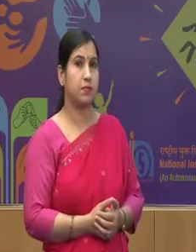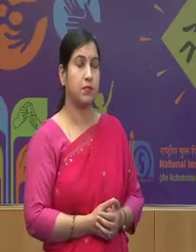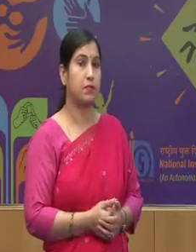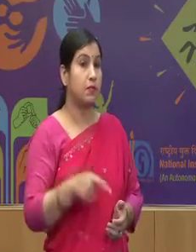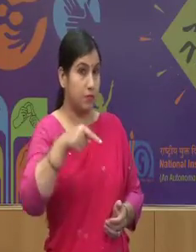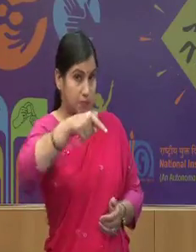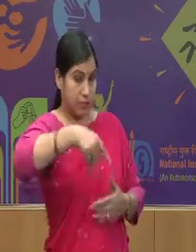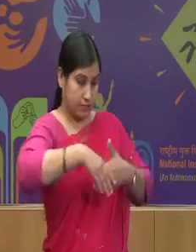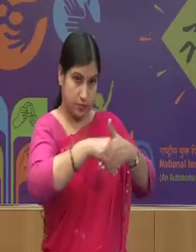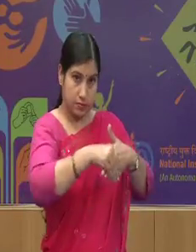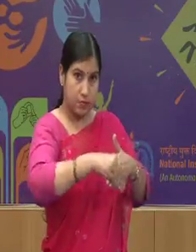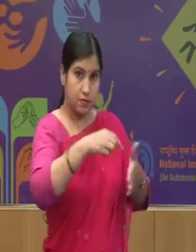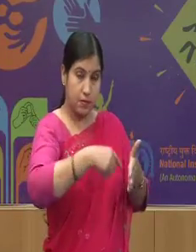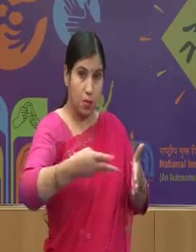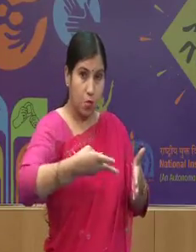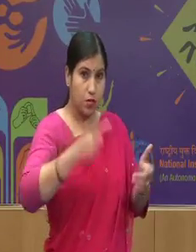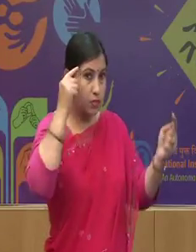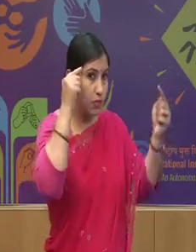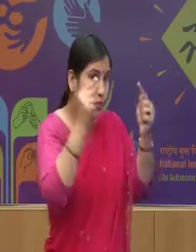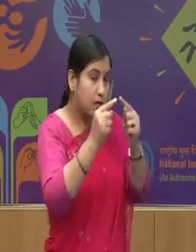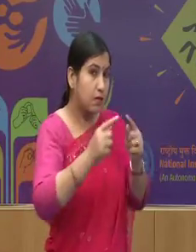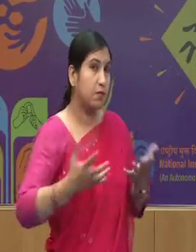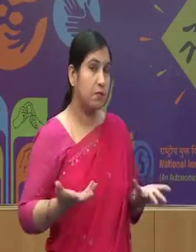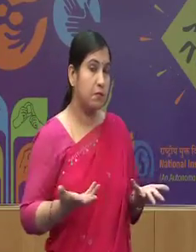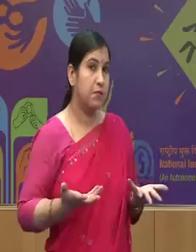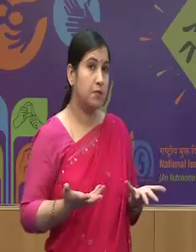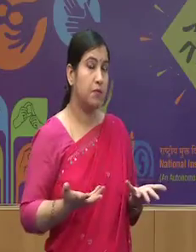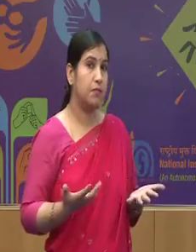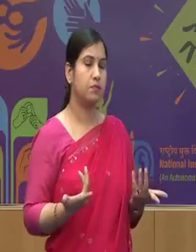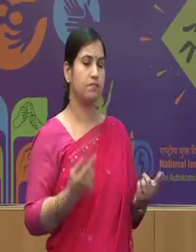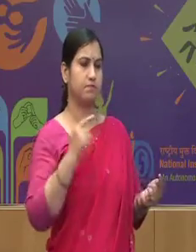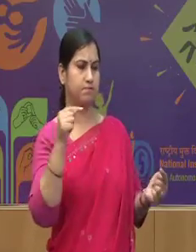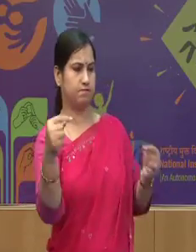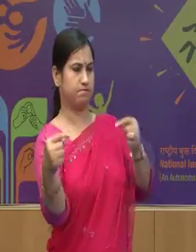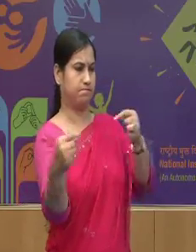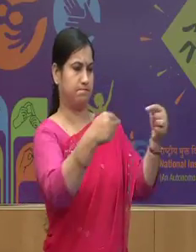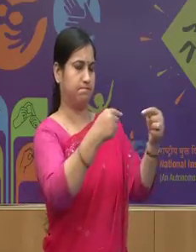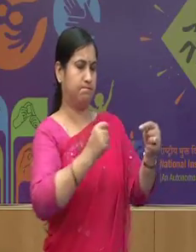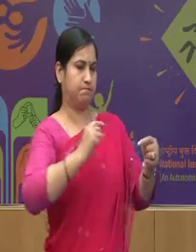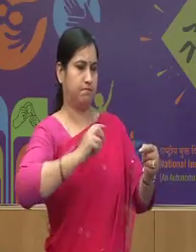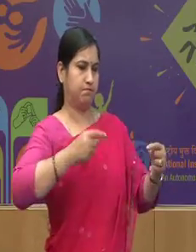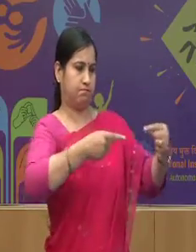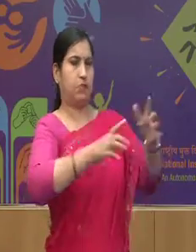by which they both agreed not to attack each other.